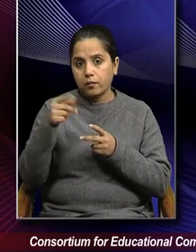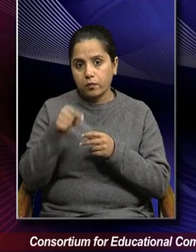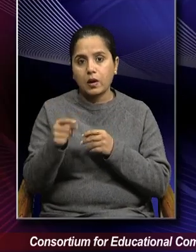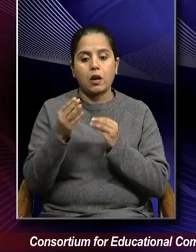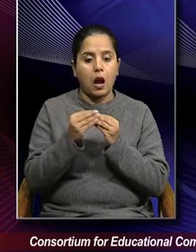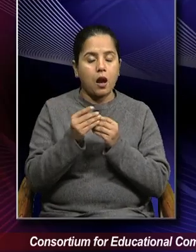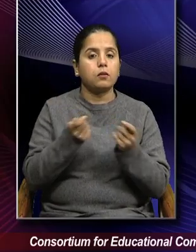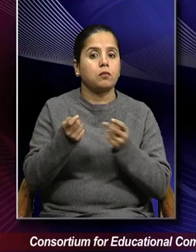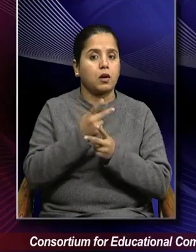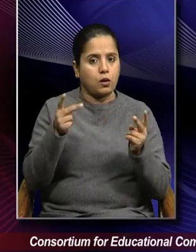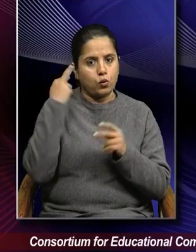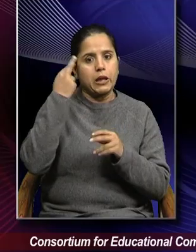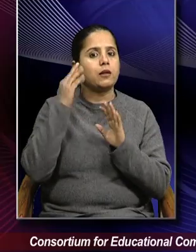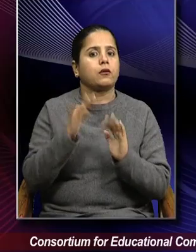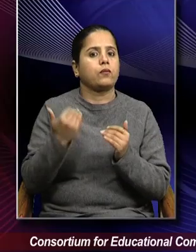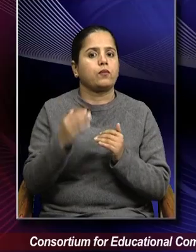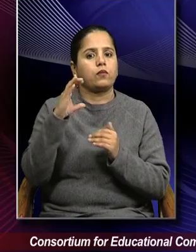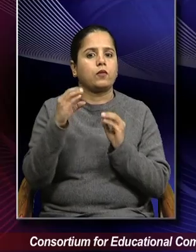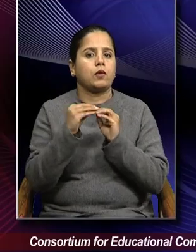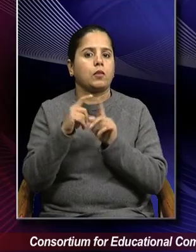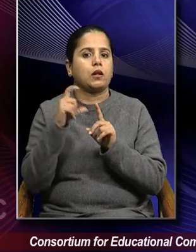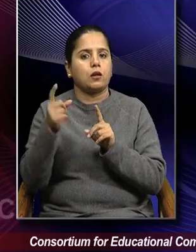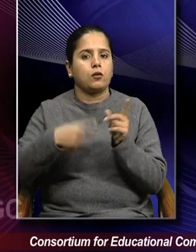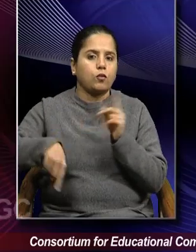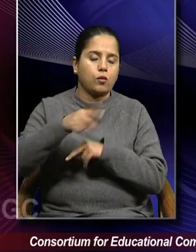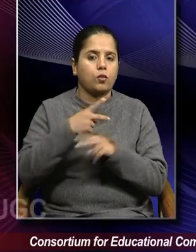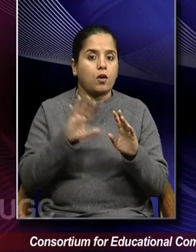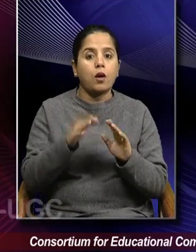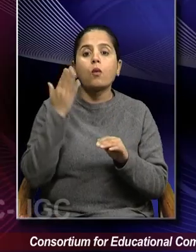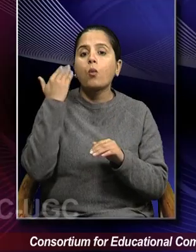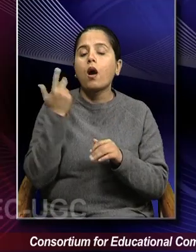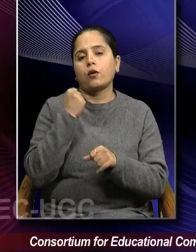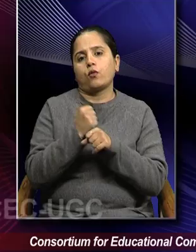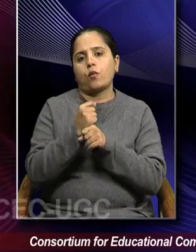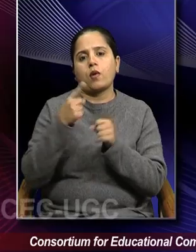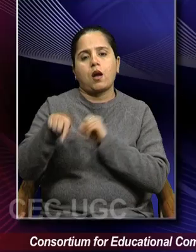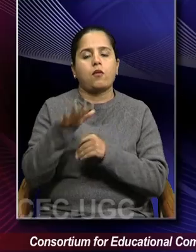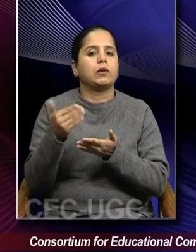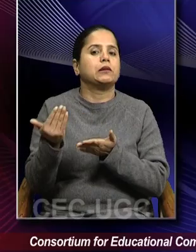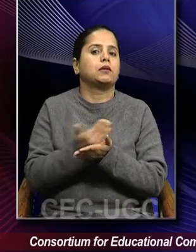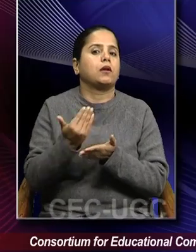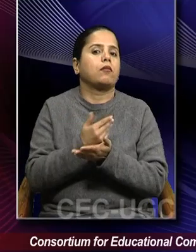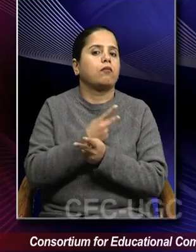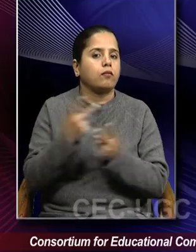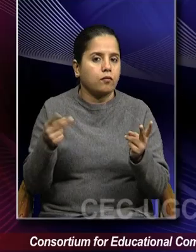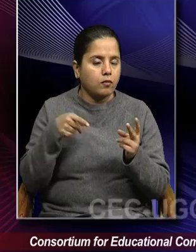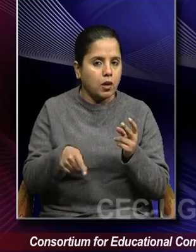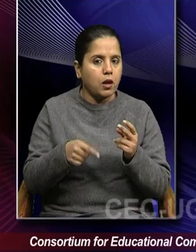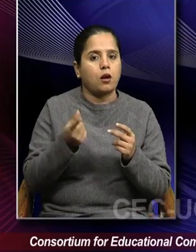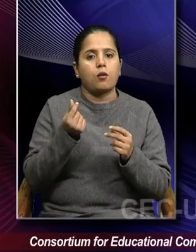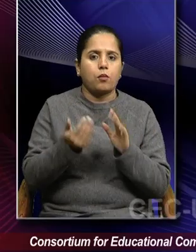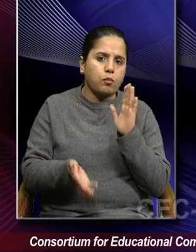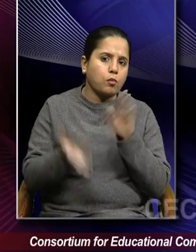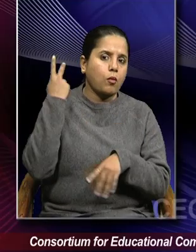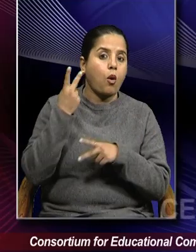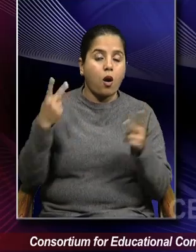there as a reason why CBDC matters for India, because government would actually be saving in terms of cost, huge cost